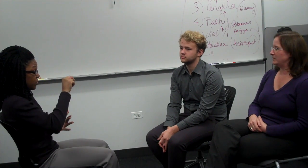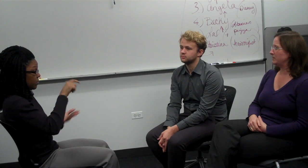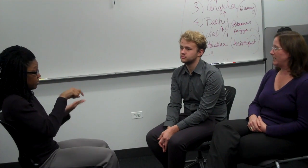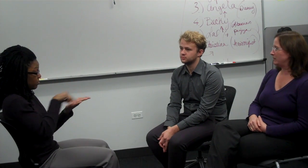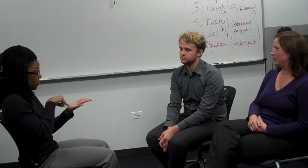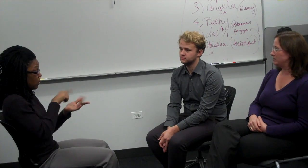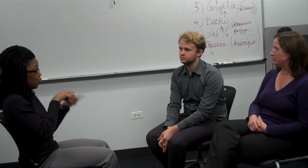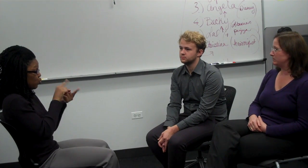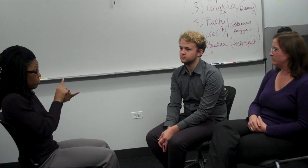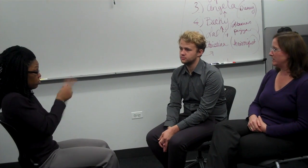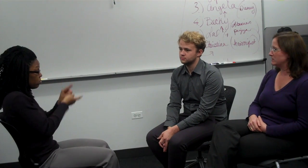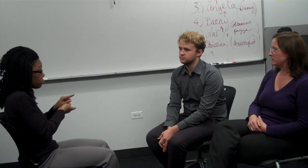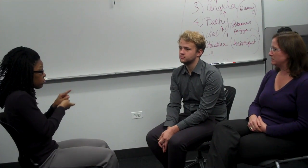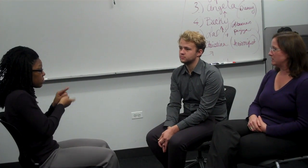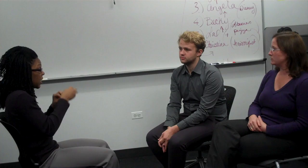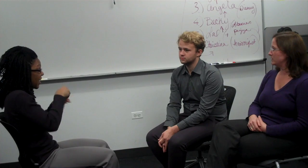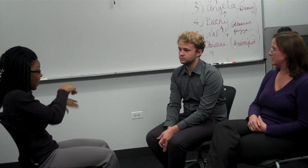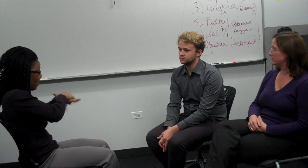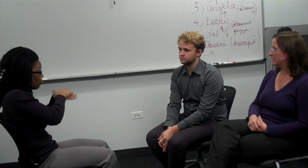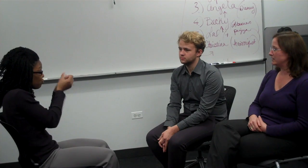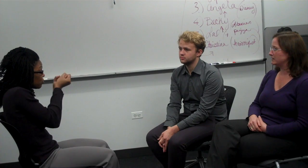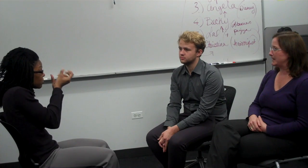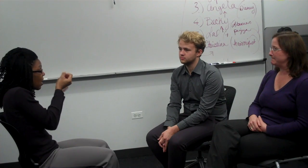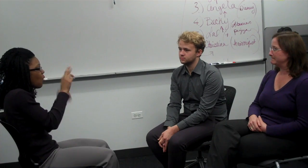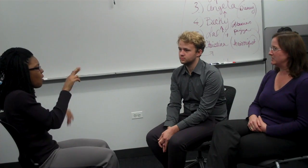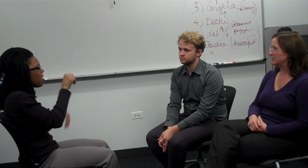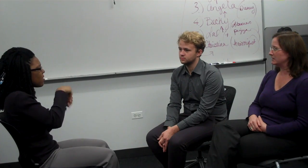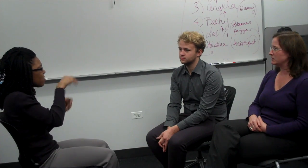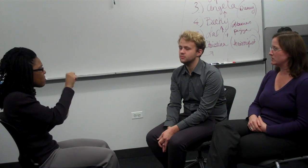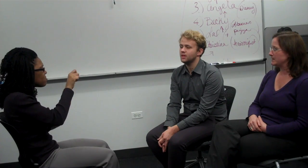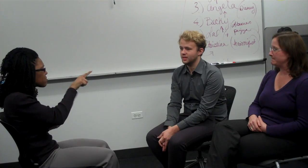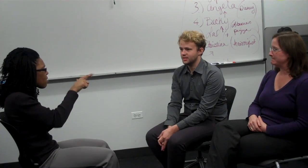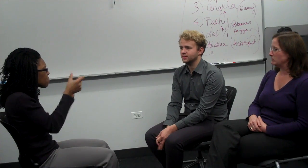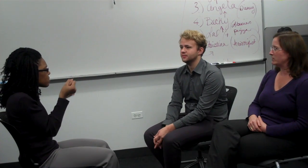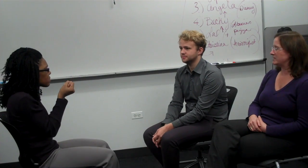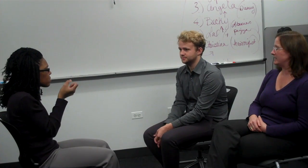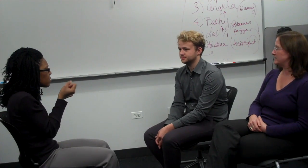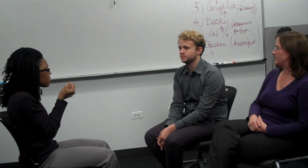You mean how would I read the script and transliterate it into English? Yeah, exactly. Or into ASL?